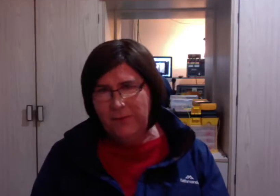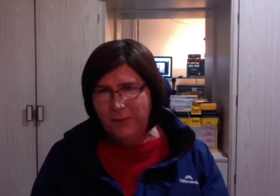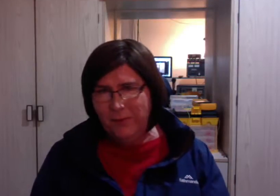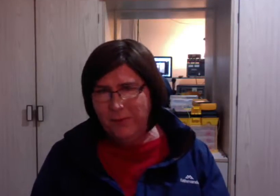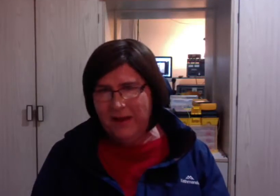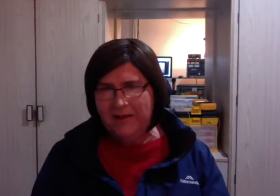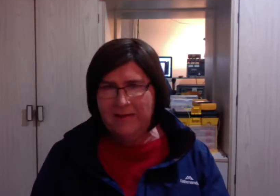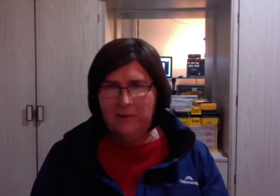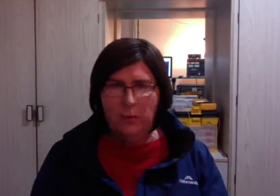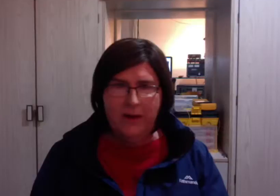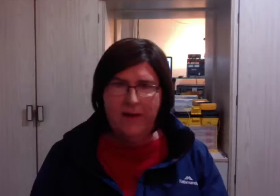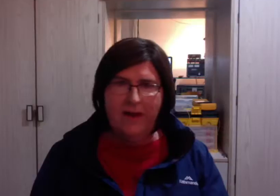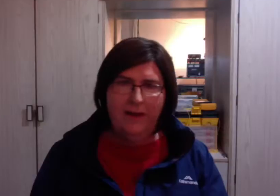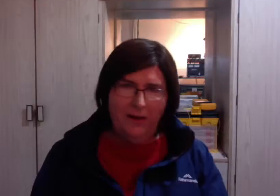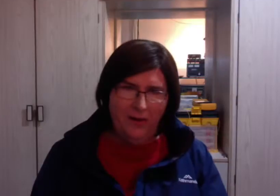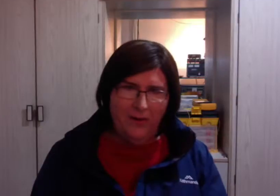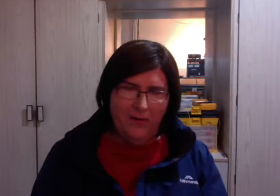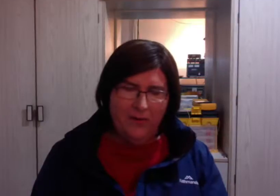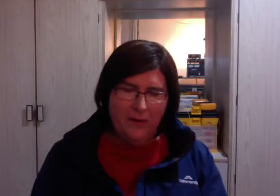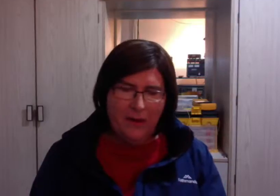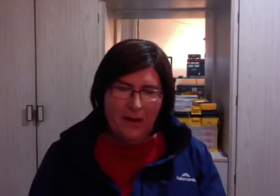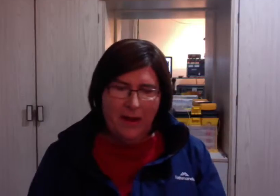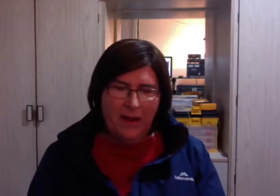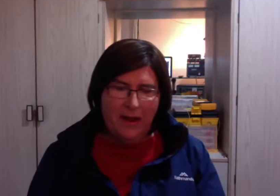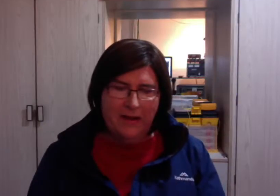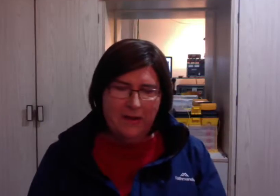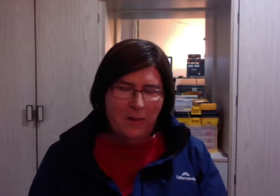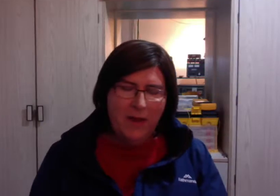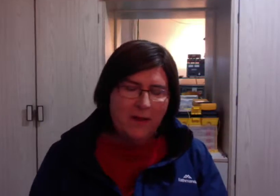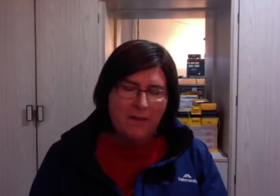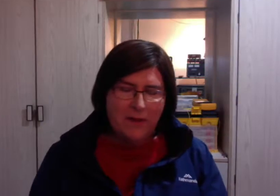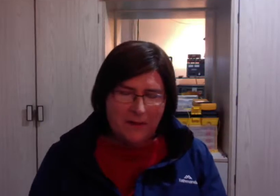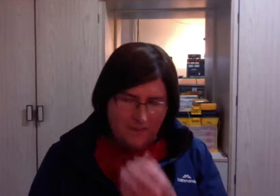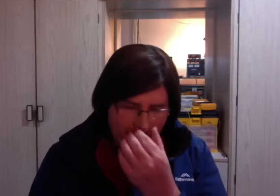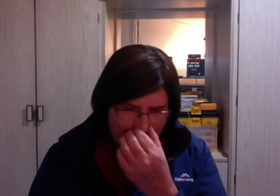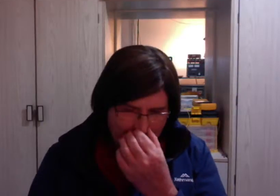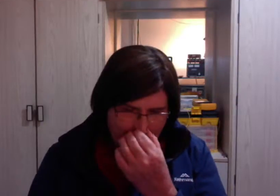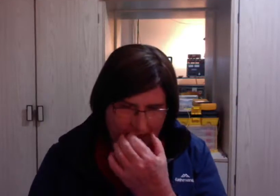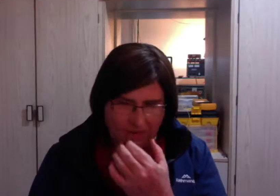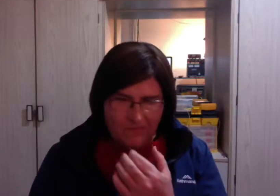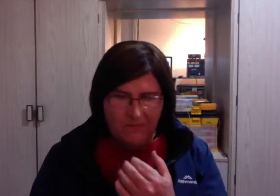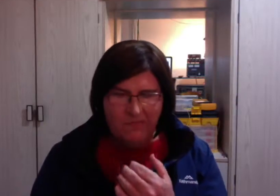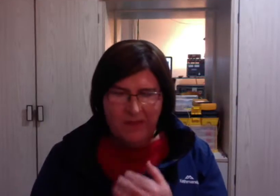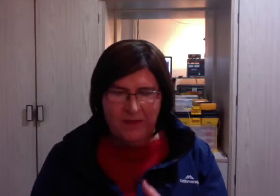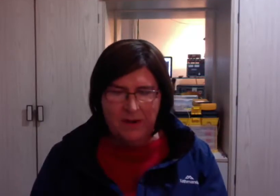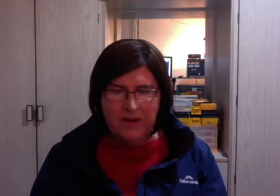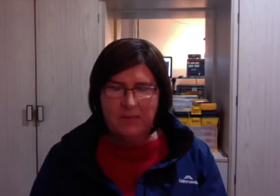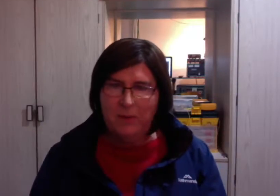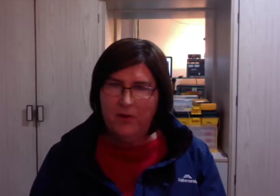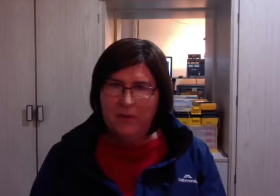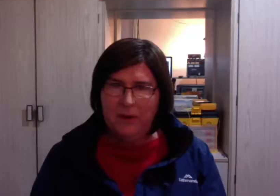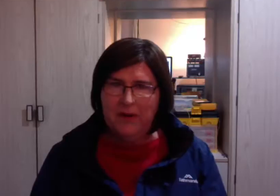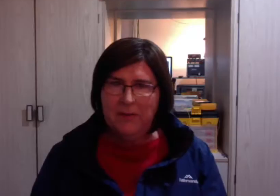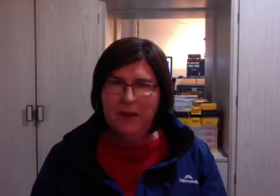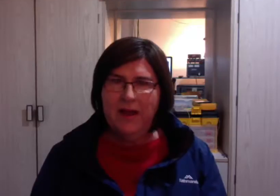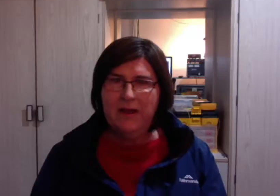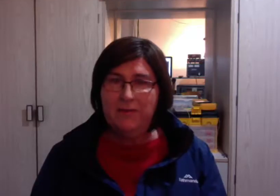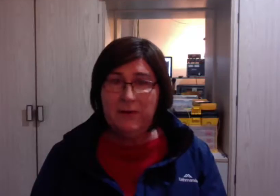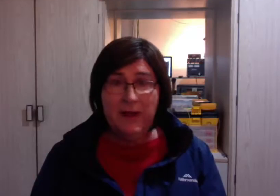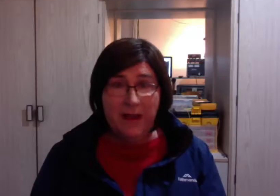fuel places when they're closed. And you might not think that's much of a possibility, but if you do the Hay